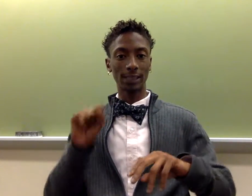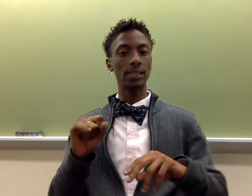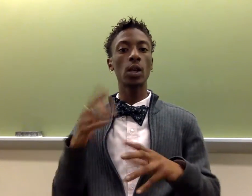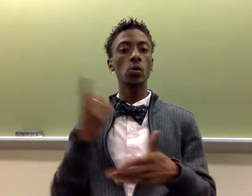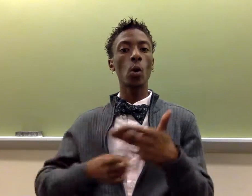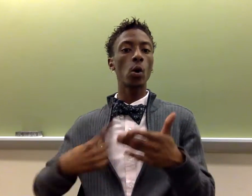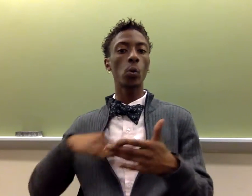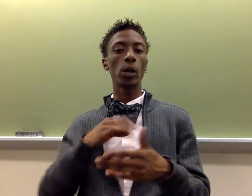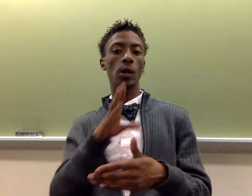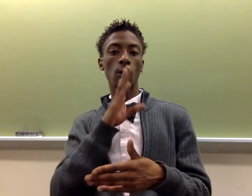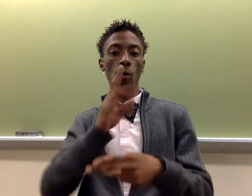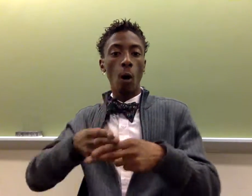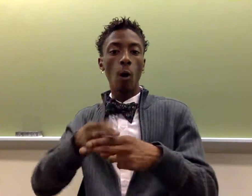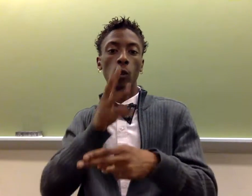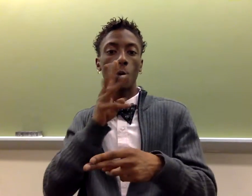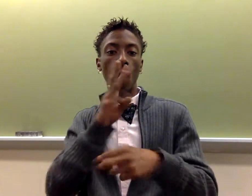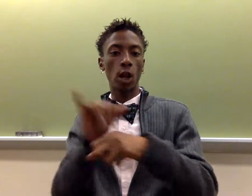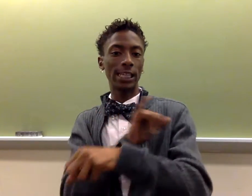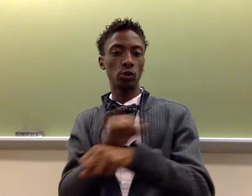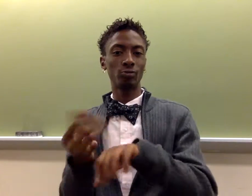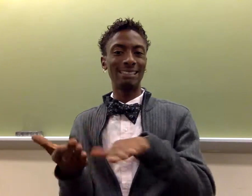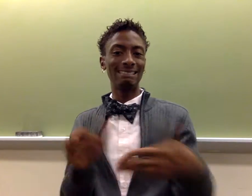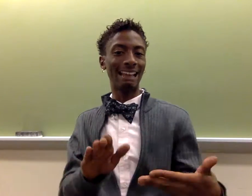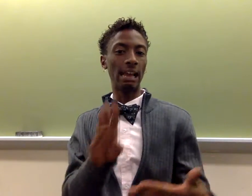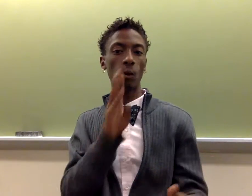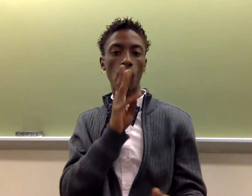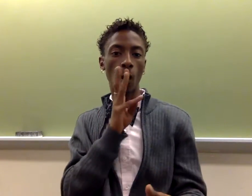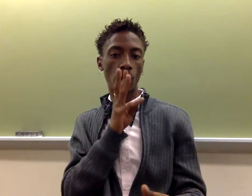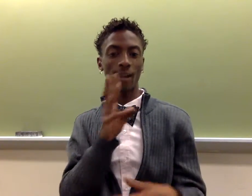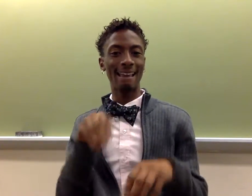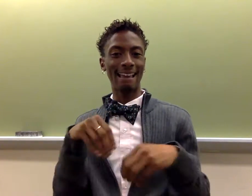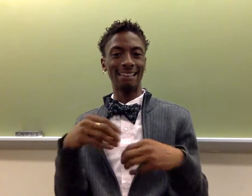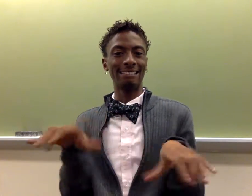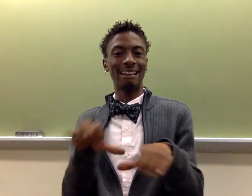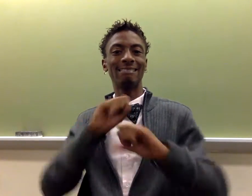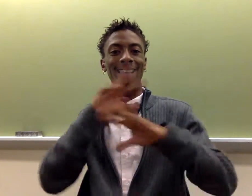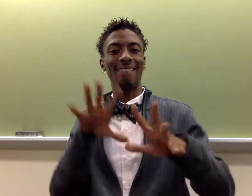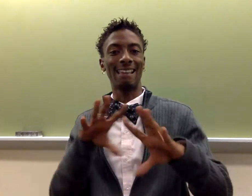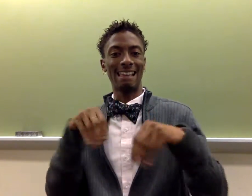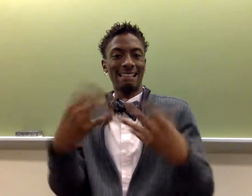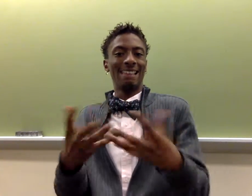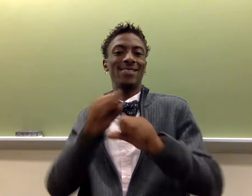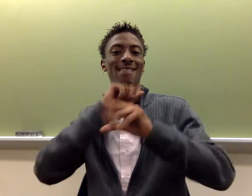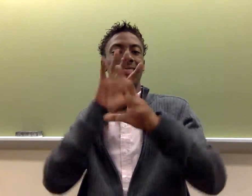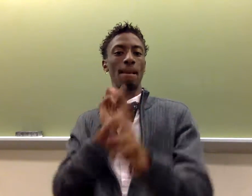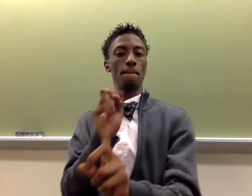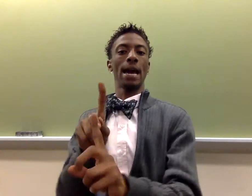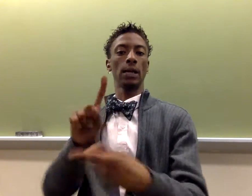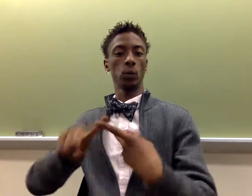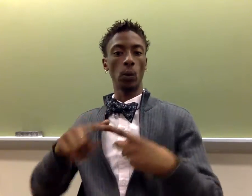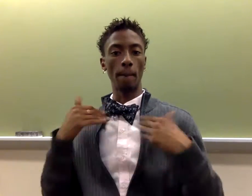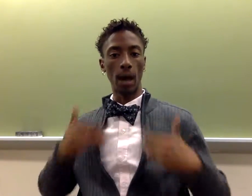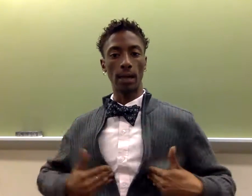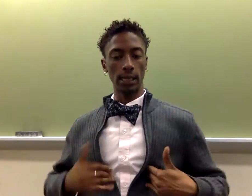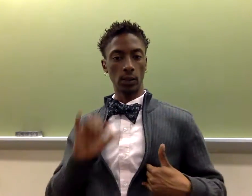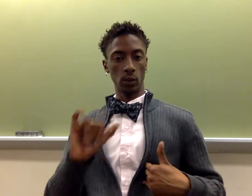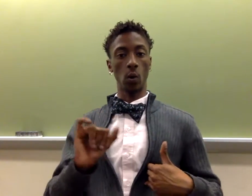industry dead water. It does nothing, it gives nothing back to the body. So that we've got a water that's clean, but it's just